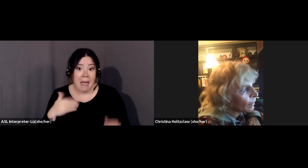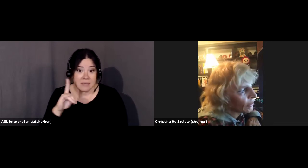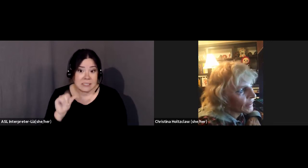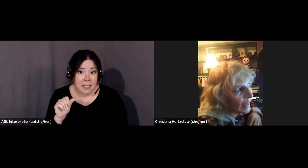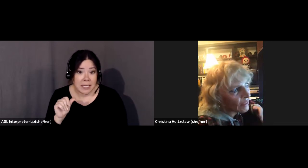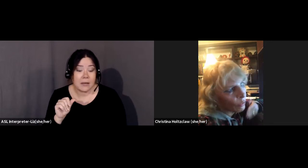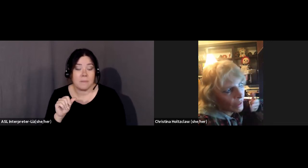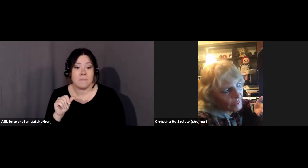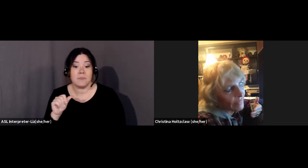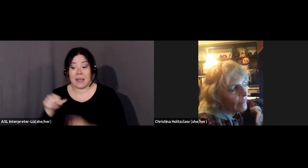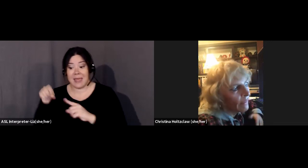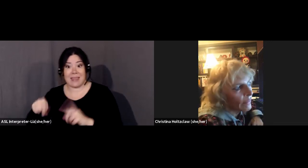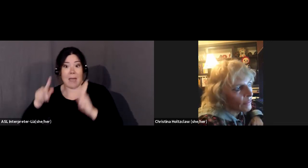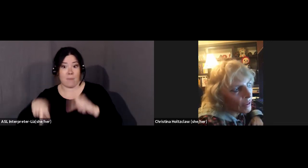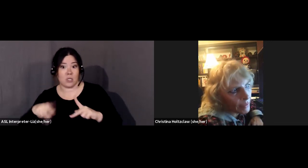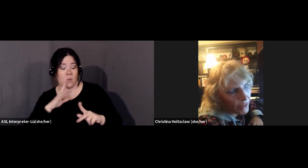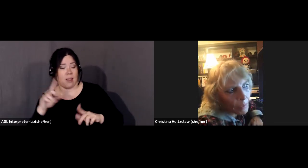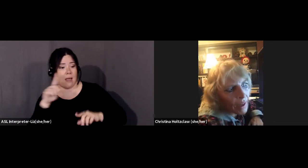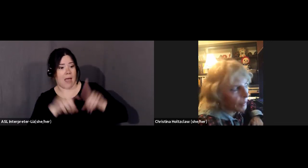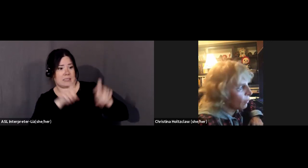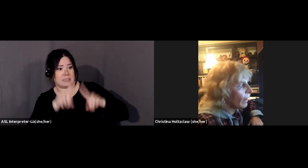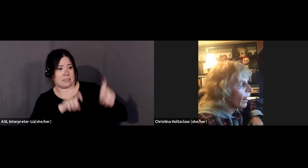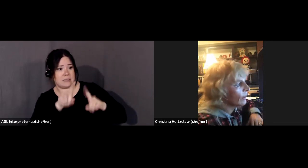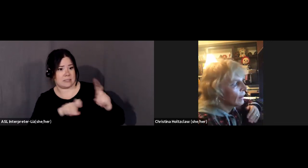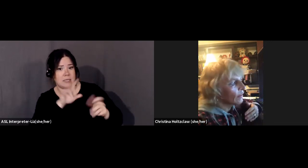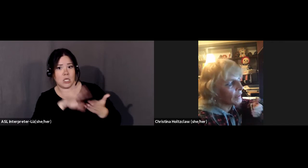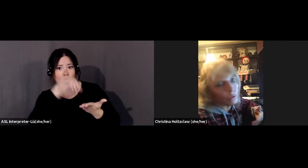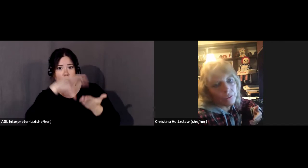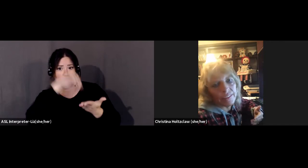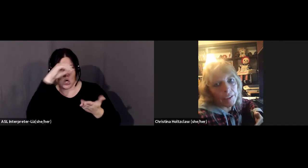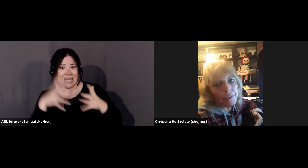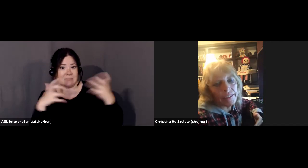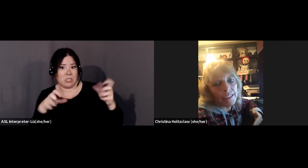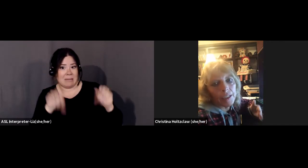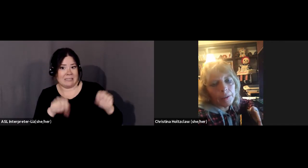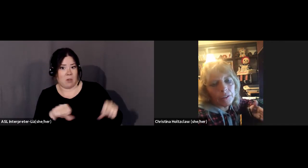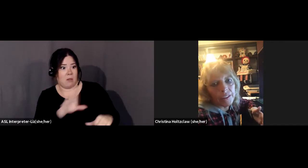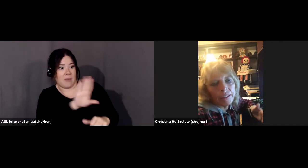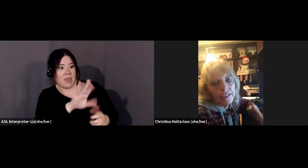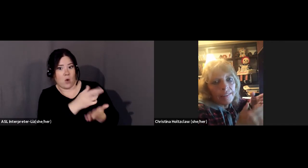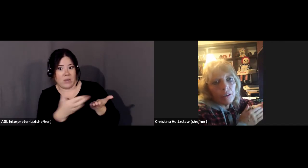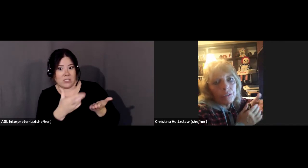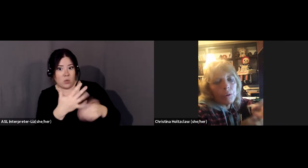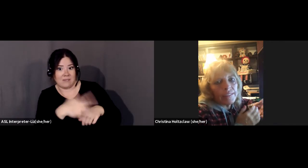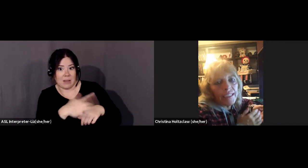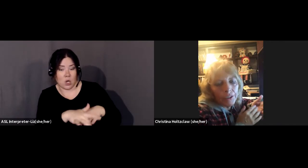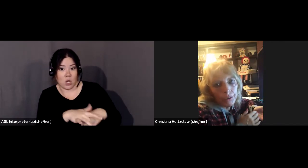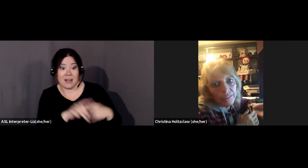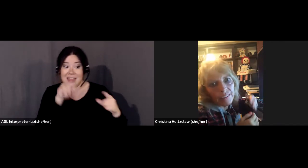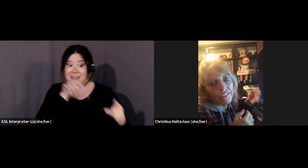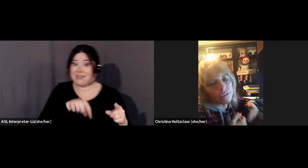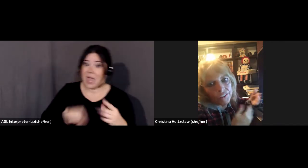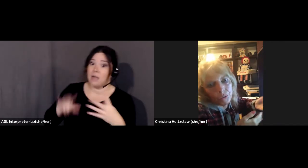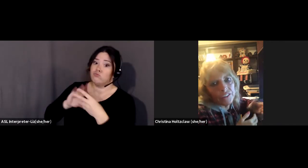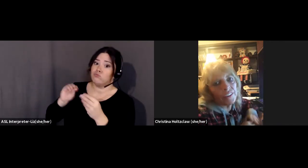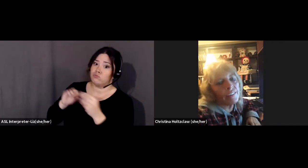the other person asks the questions to learn as much as possible about the resources of that community. And the other person tells what they use